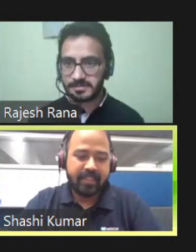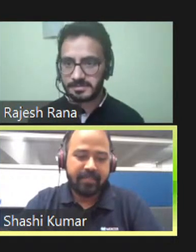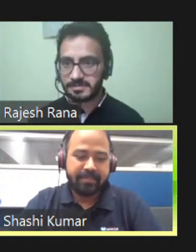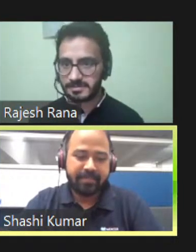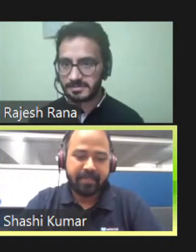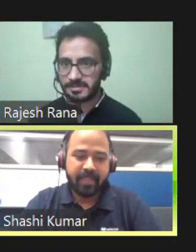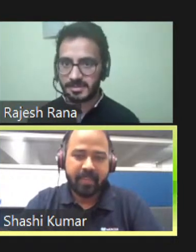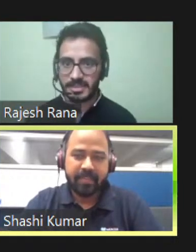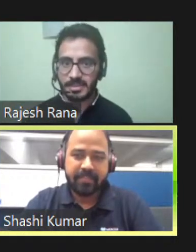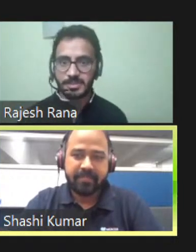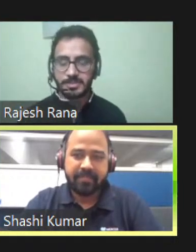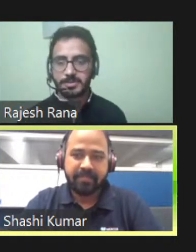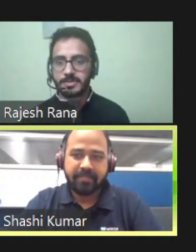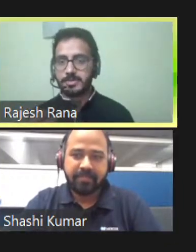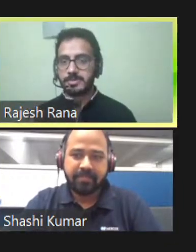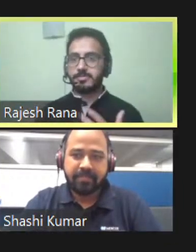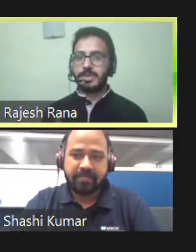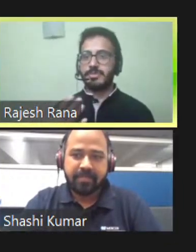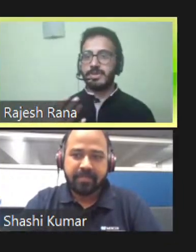Rajesh. Yeah.